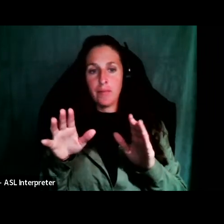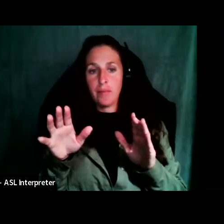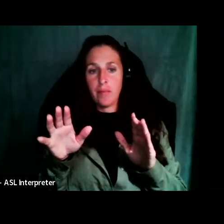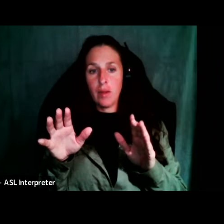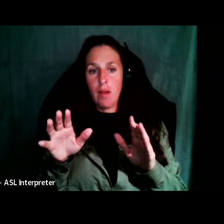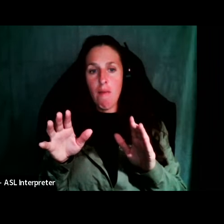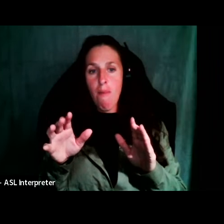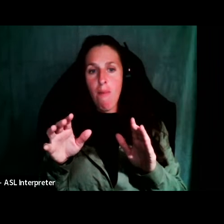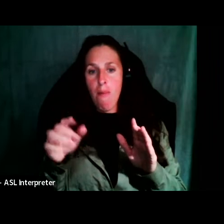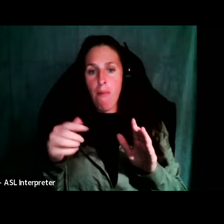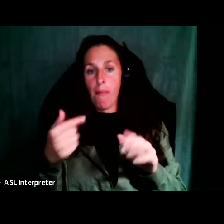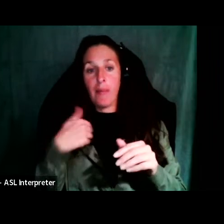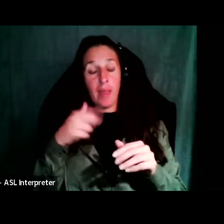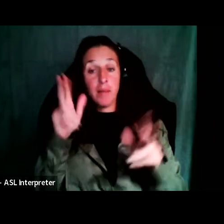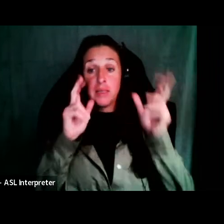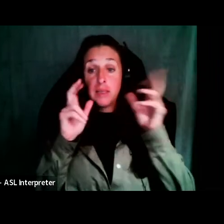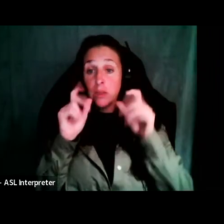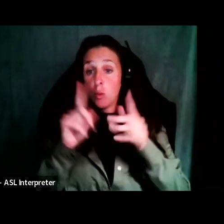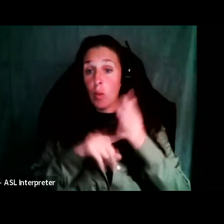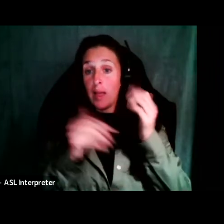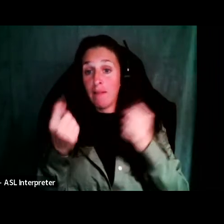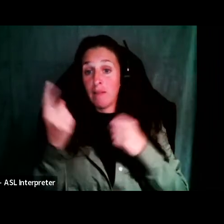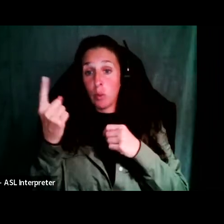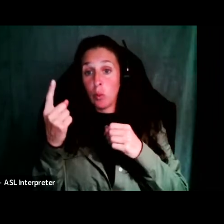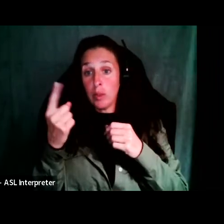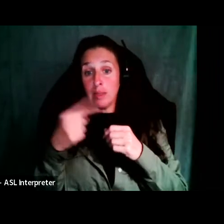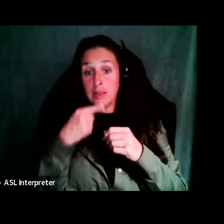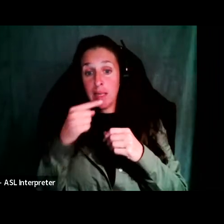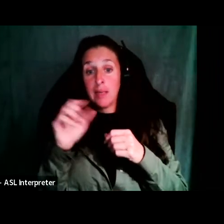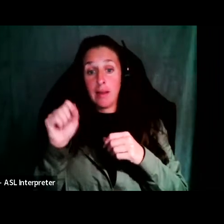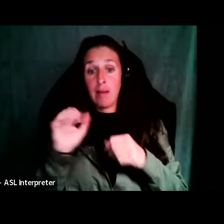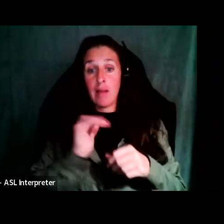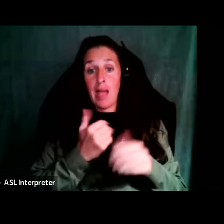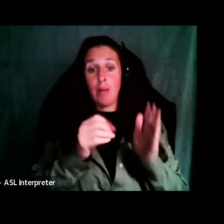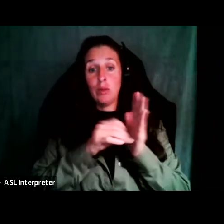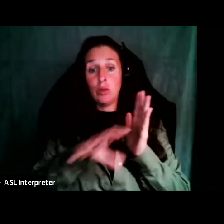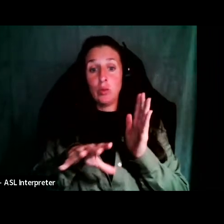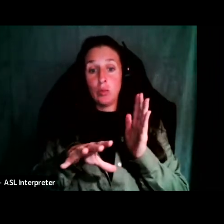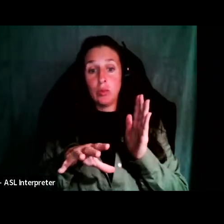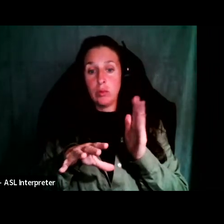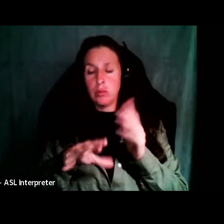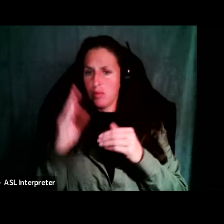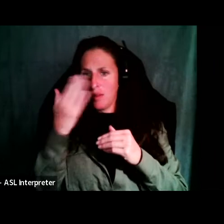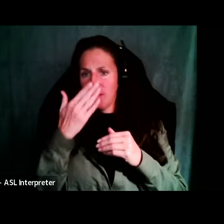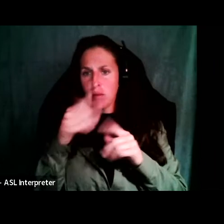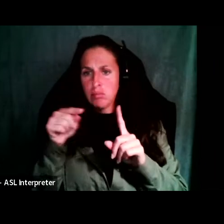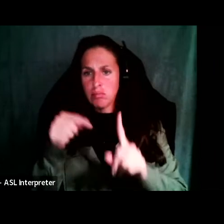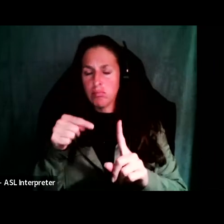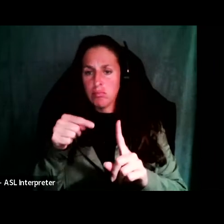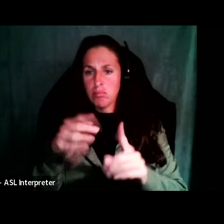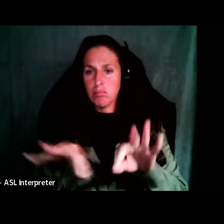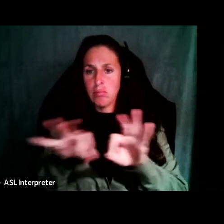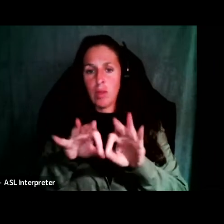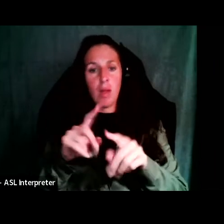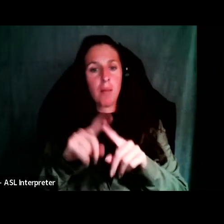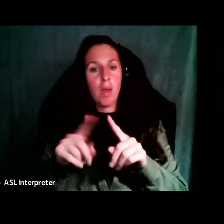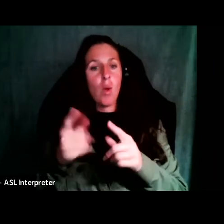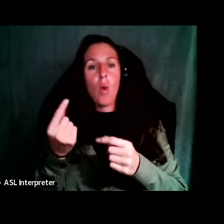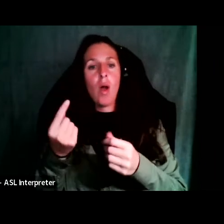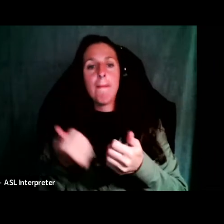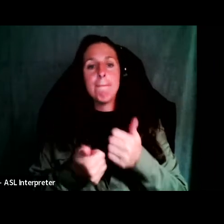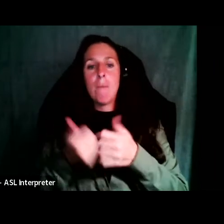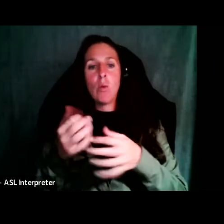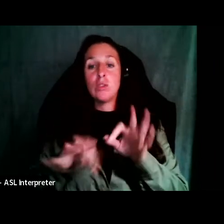listening to what everyone's saying, our students are at the forefront, but what is the most important thing for them?